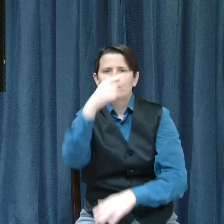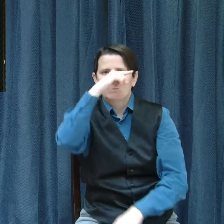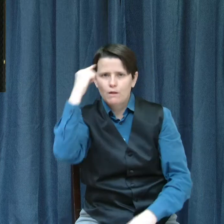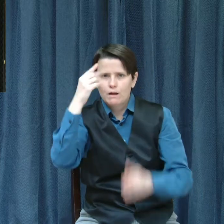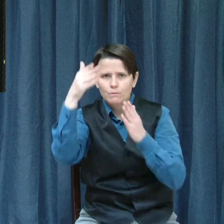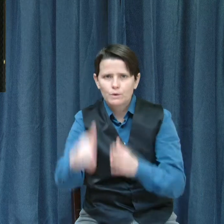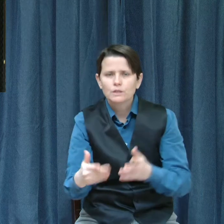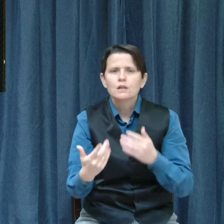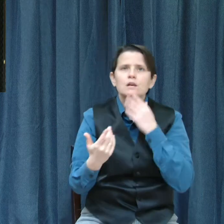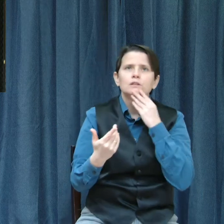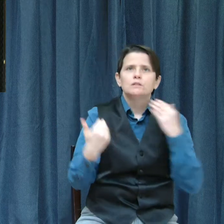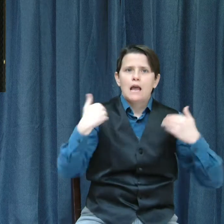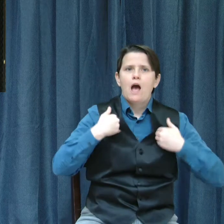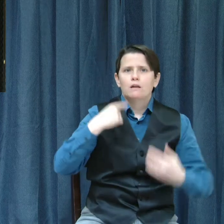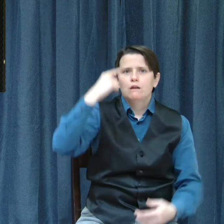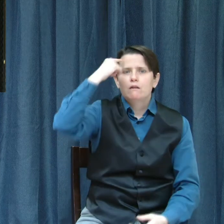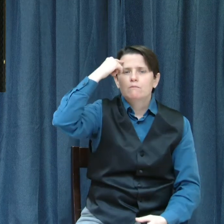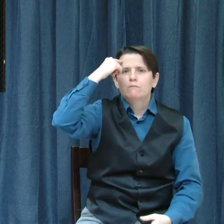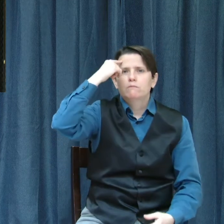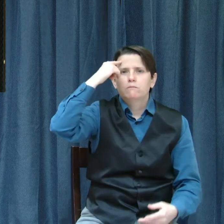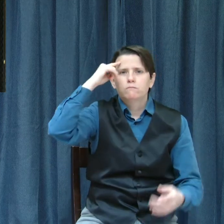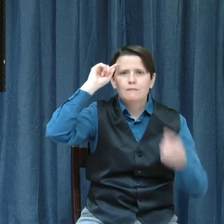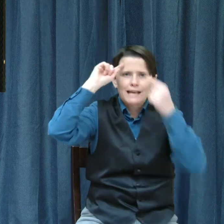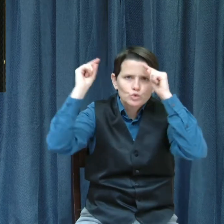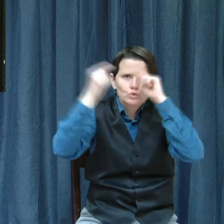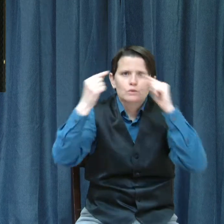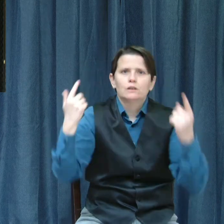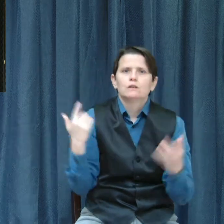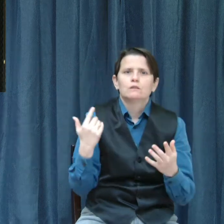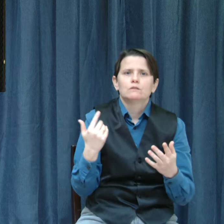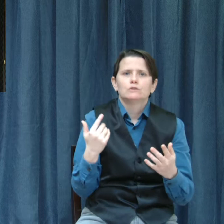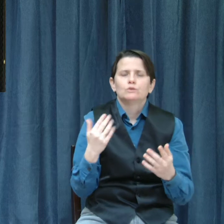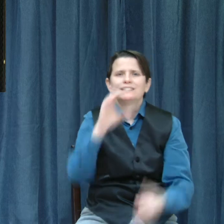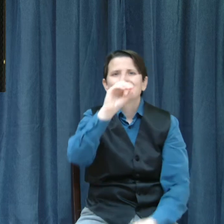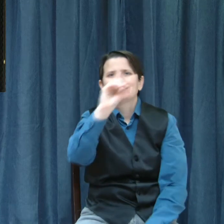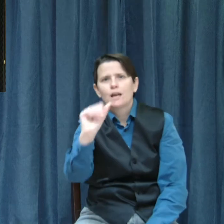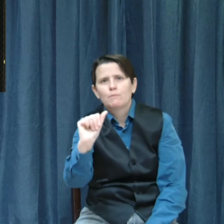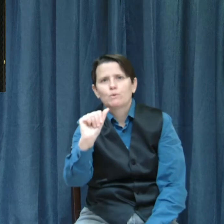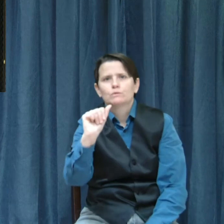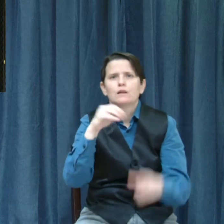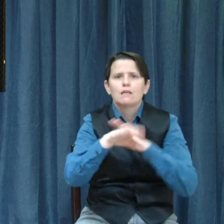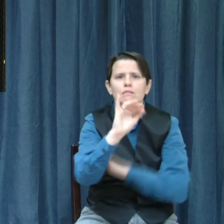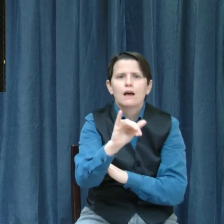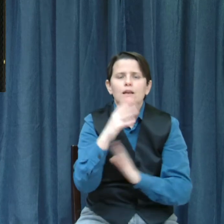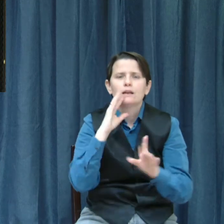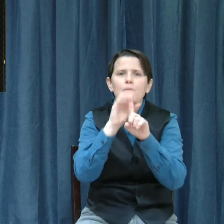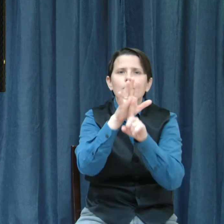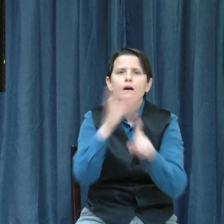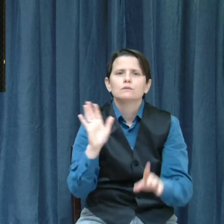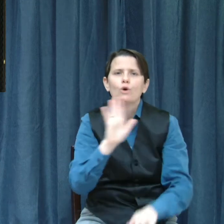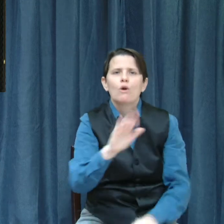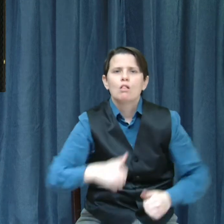had a brain injury. She was disabled in that injury that impacted her whole life, but it didn't stop